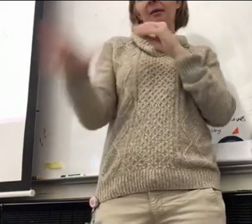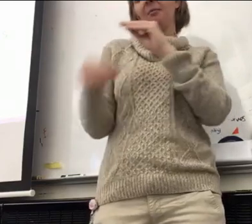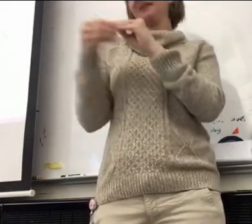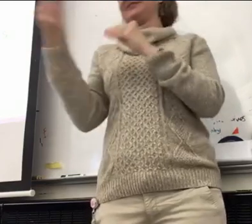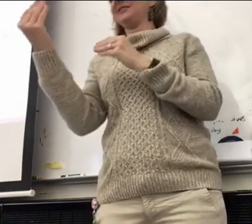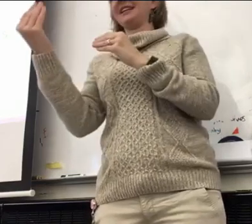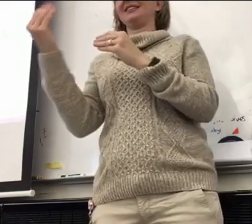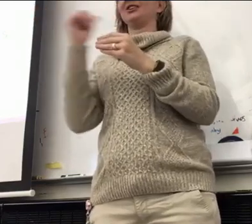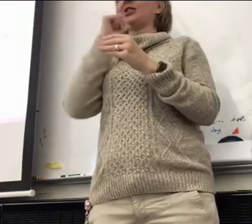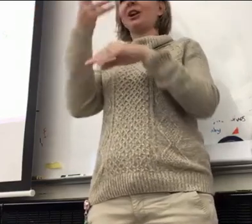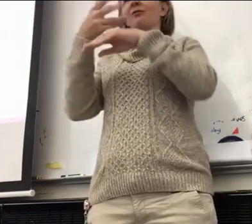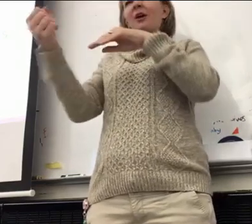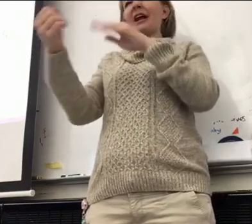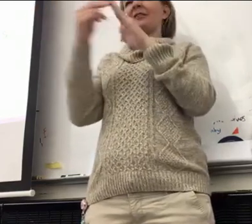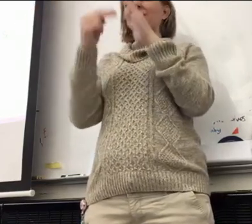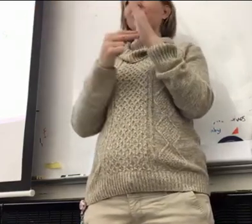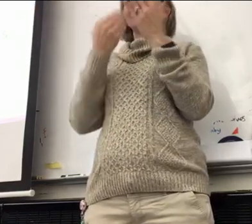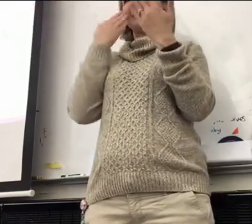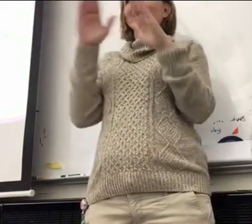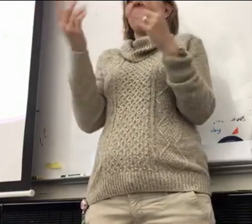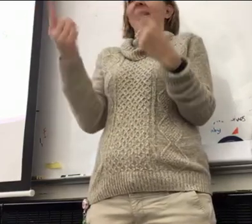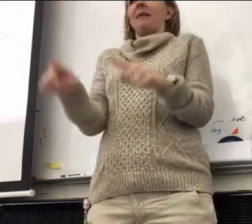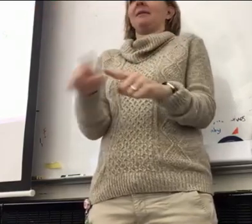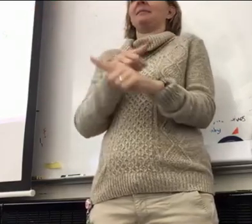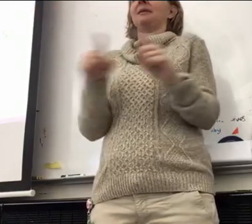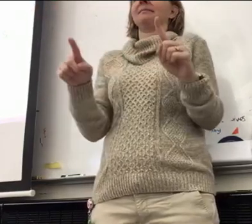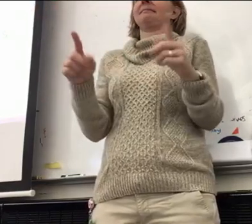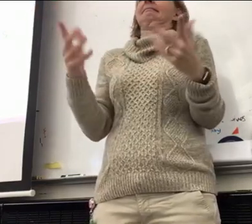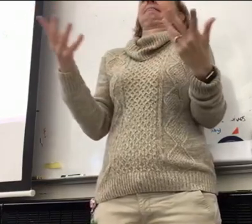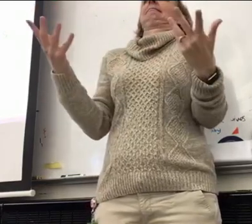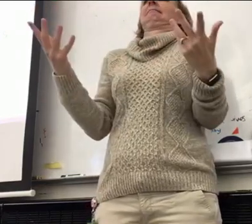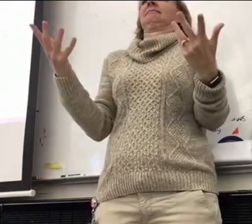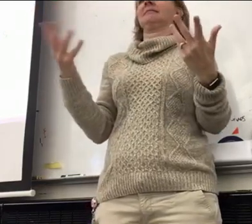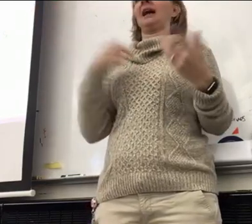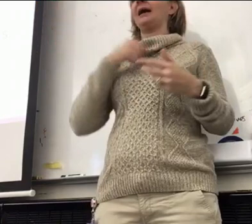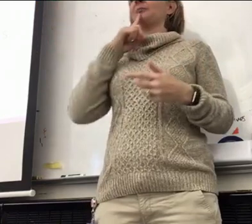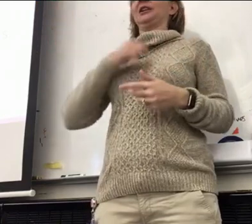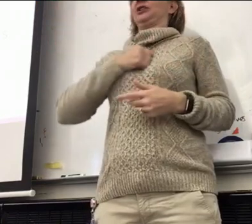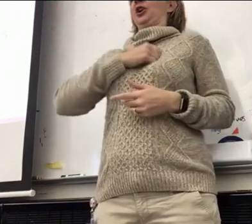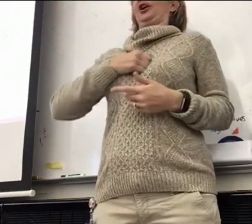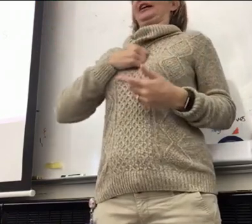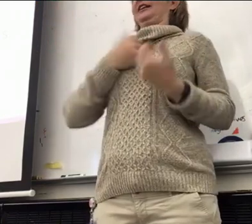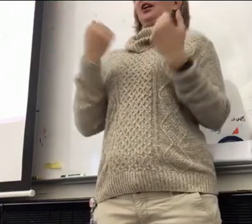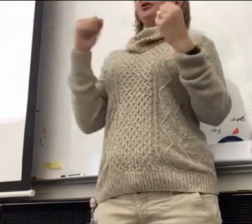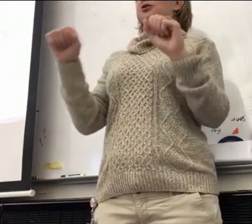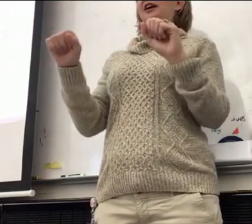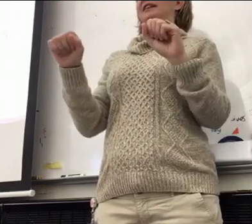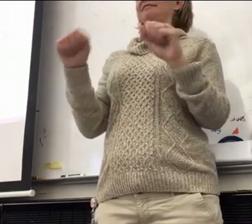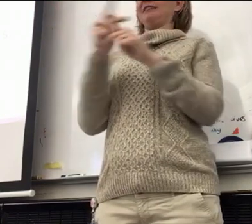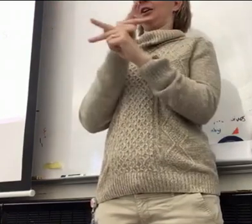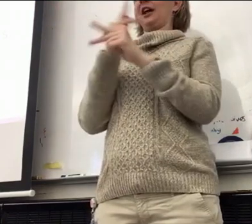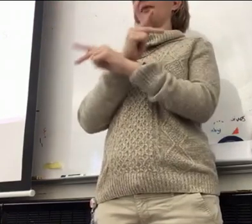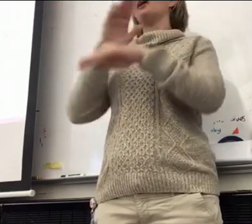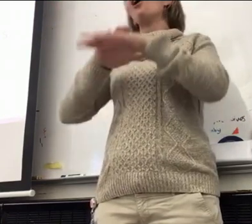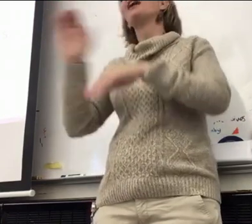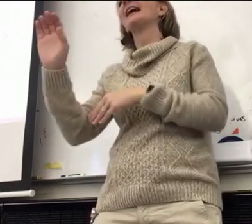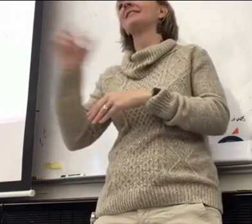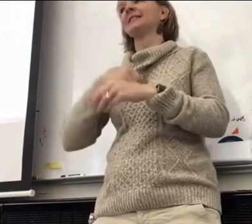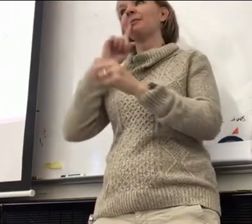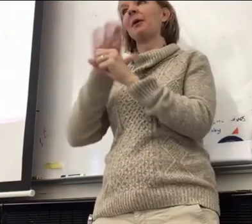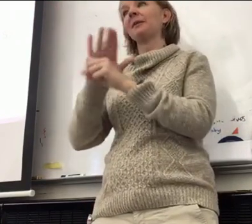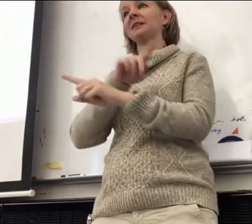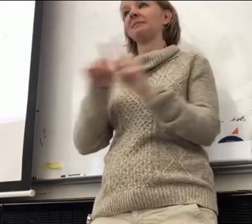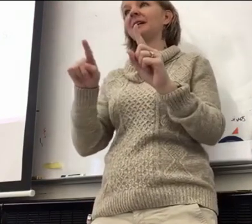reason we should have ran out of notes today, so I don't know what the heck happened, but yeah, I'm really sorry. I will try to get that. It'll be on Canvas, though, I promise.